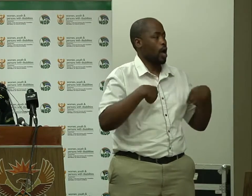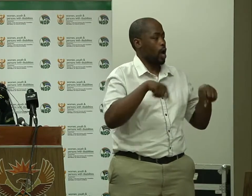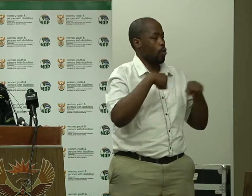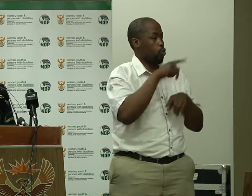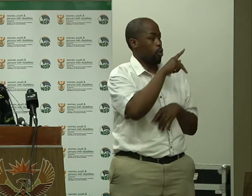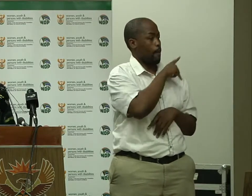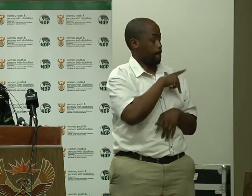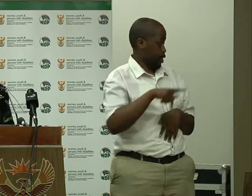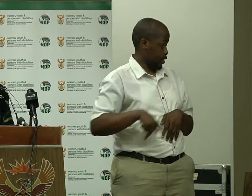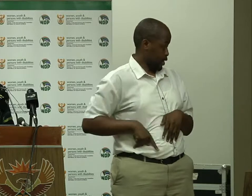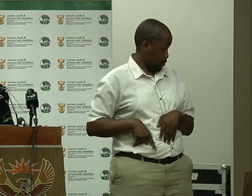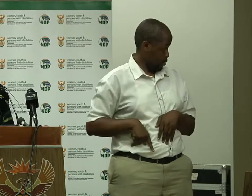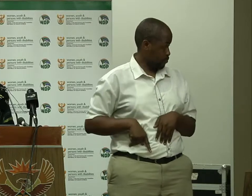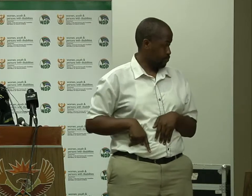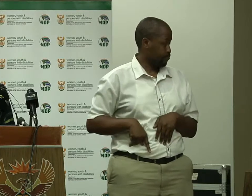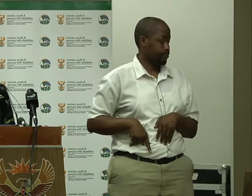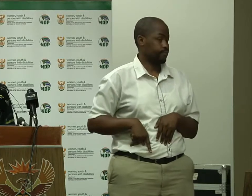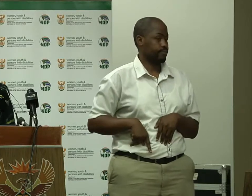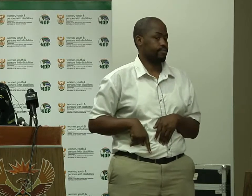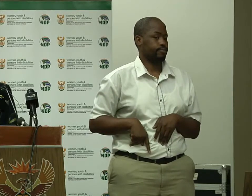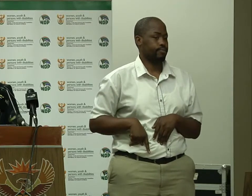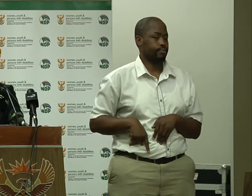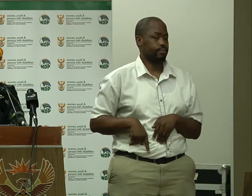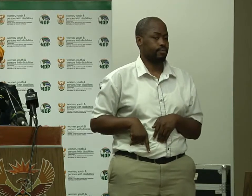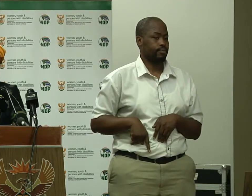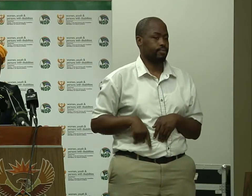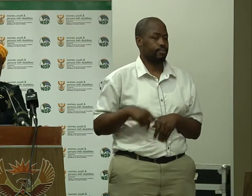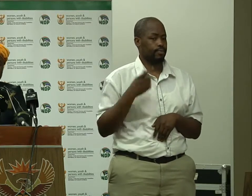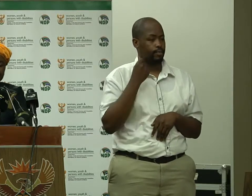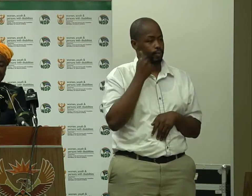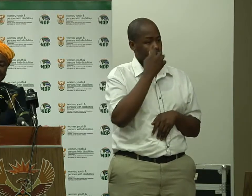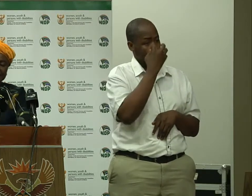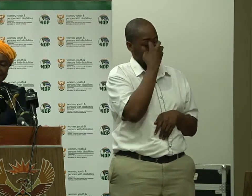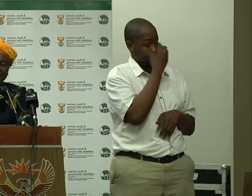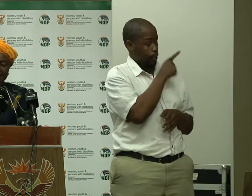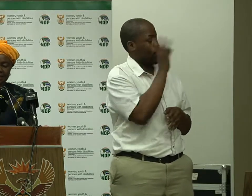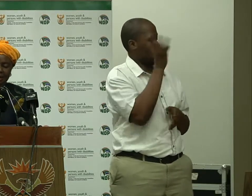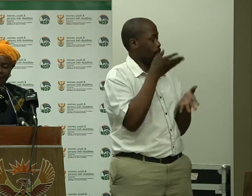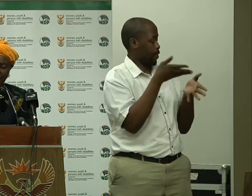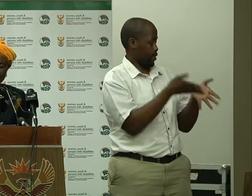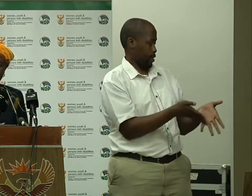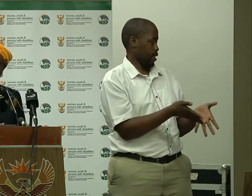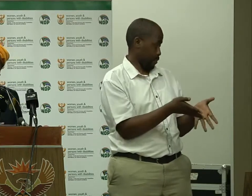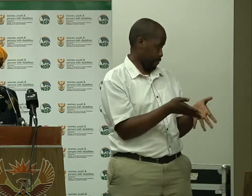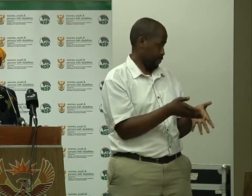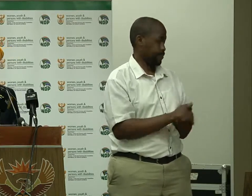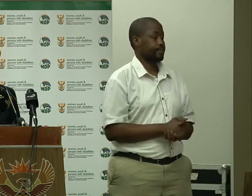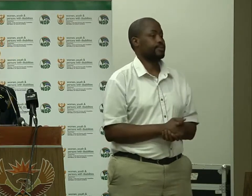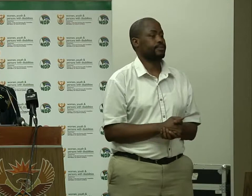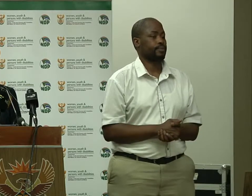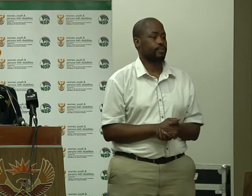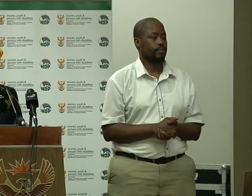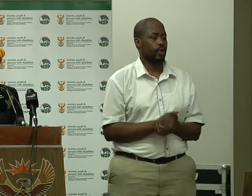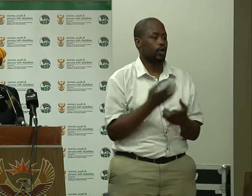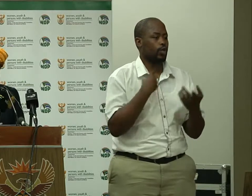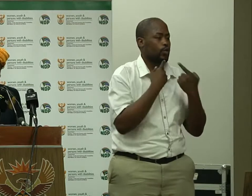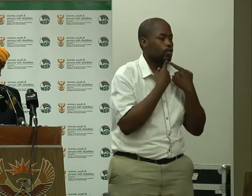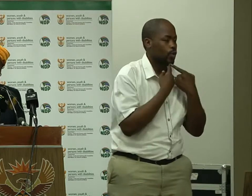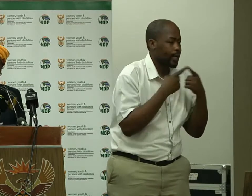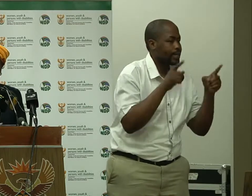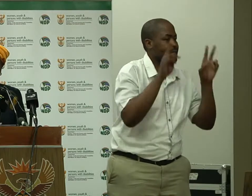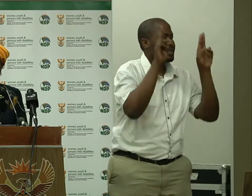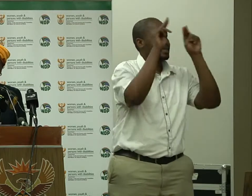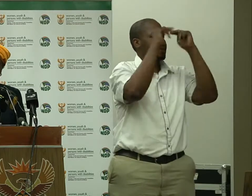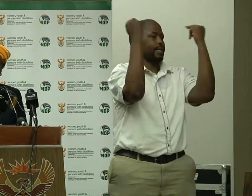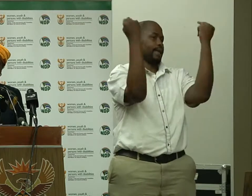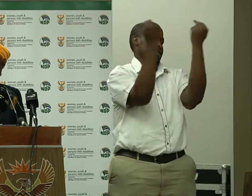president, His Excellency, Mr. Dade Cyril Ramaphosa, to address the